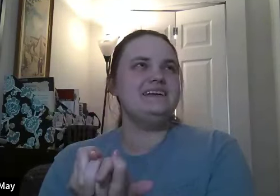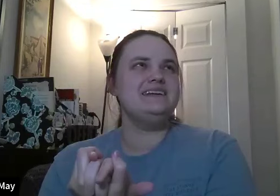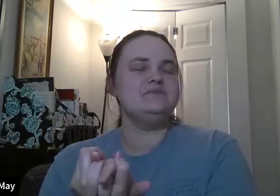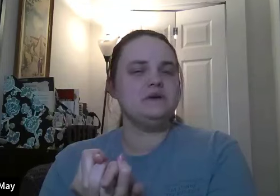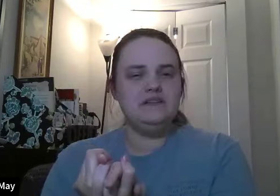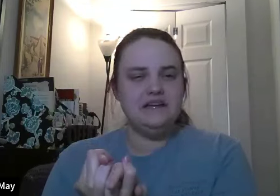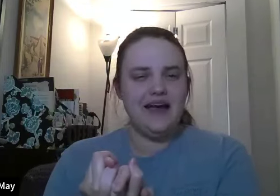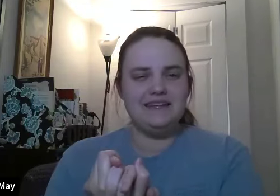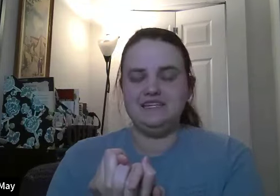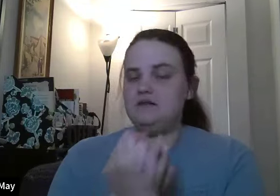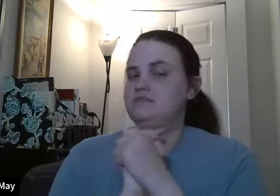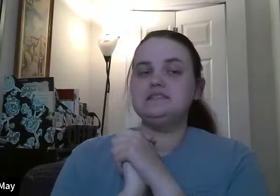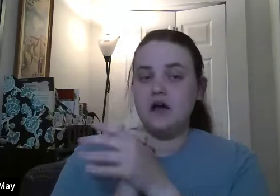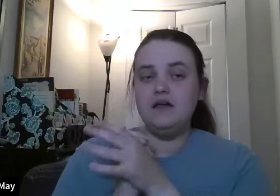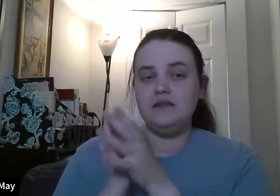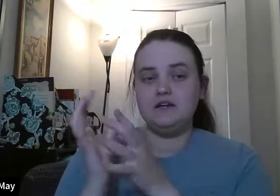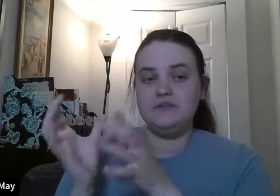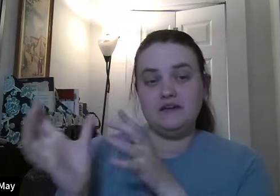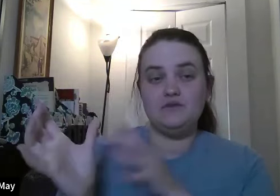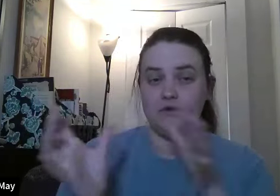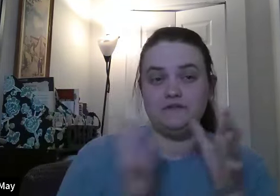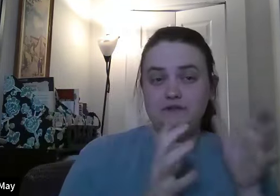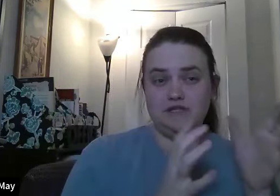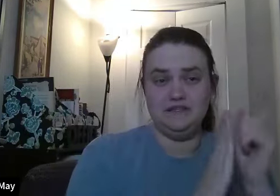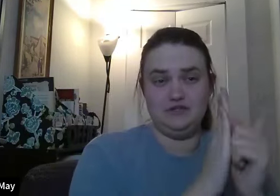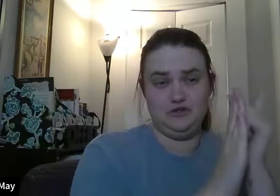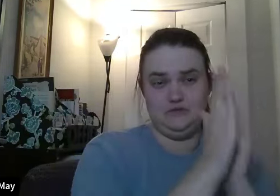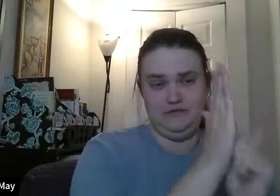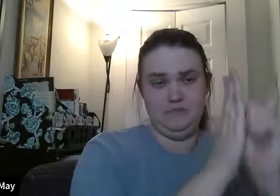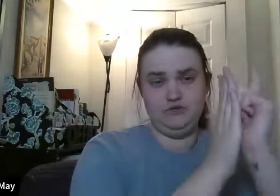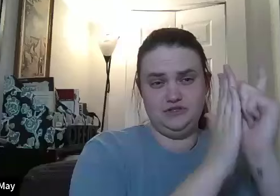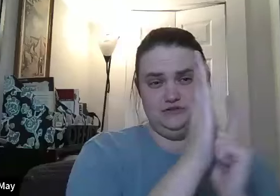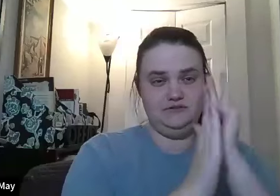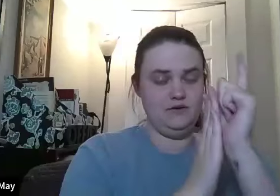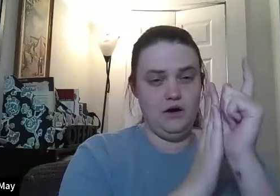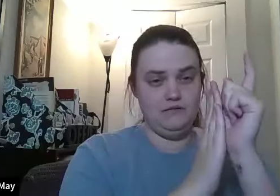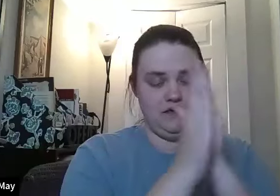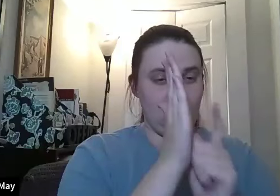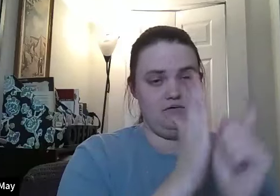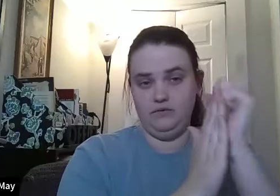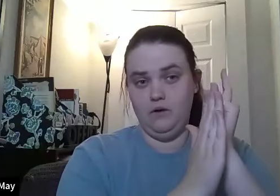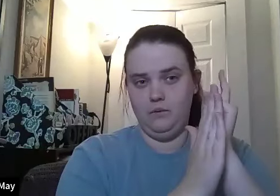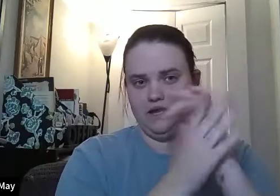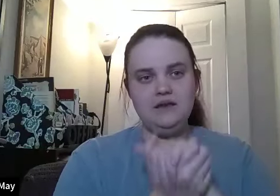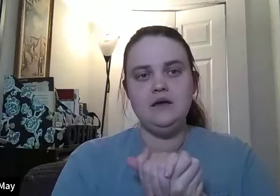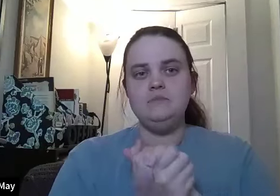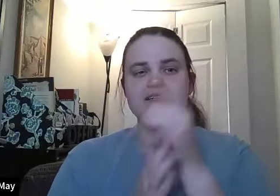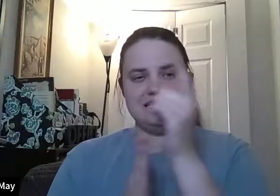And really, it's not like going to be the end of the world if you did this or like the motion off like the wrong way, because again,